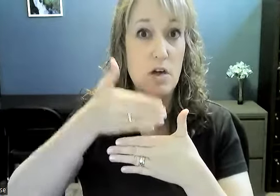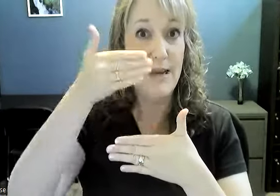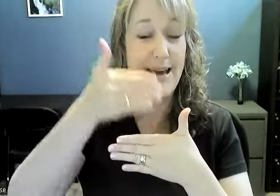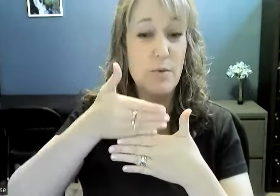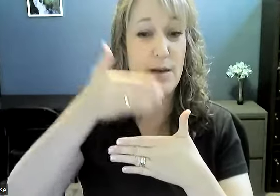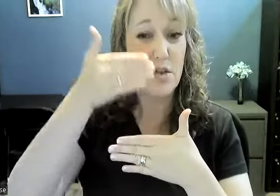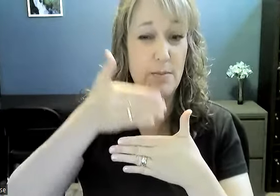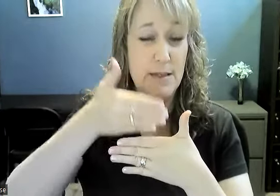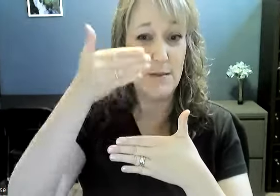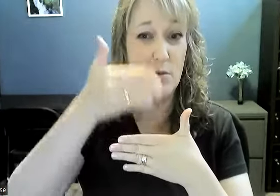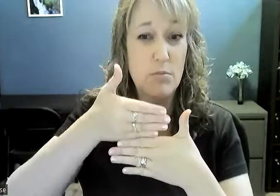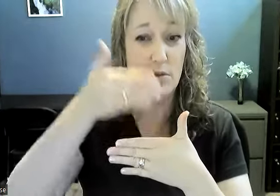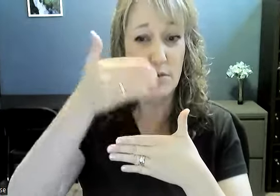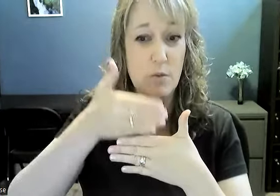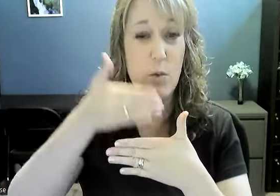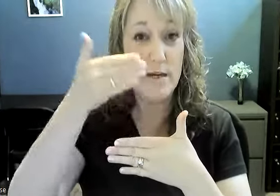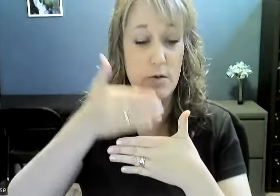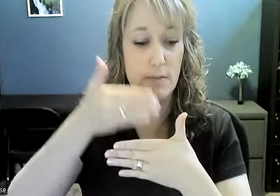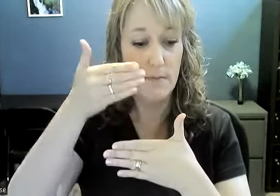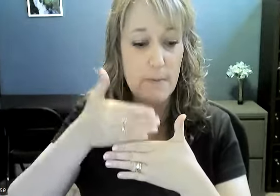Dominant hand will be on top because it will move. Window.